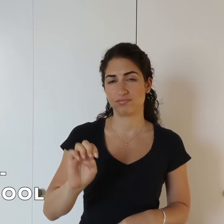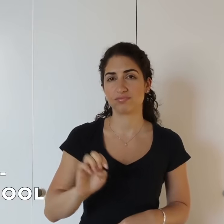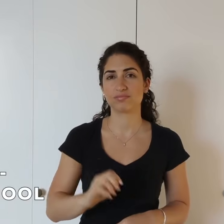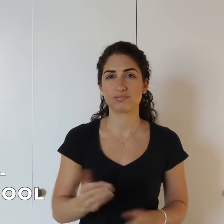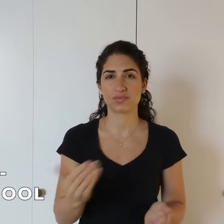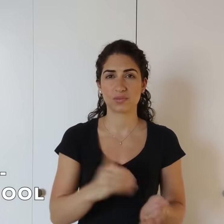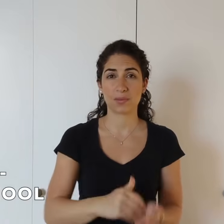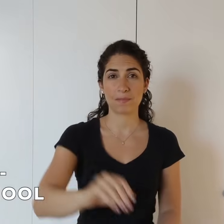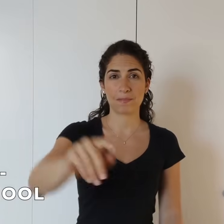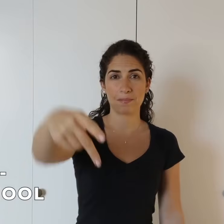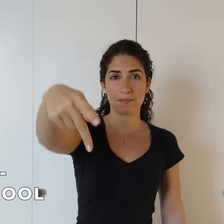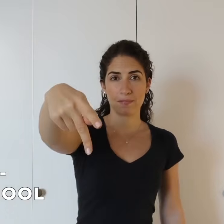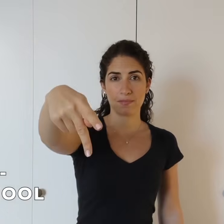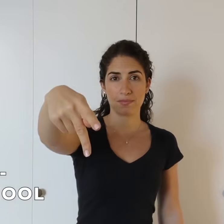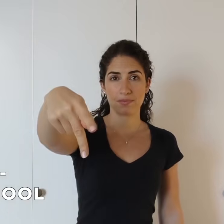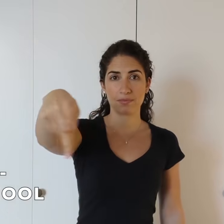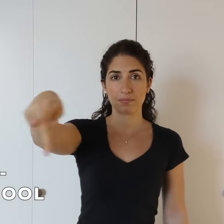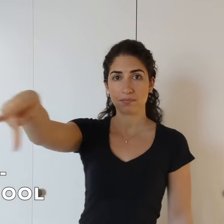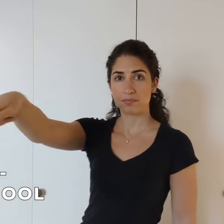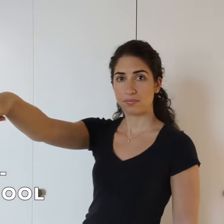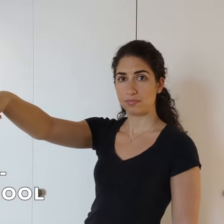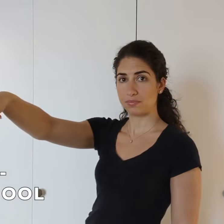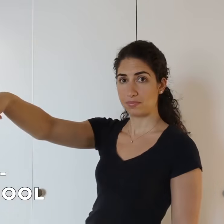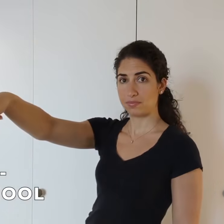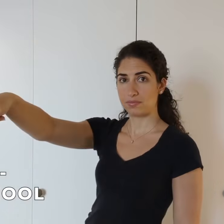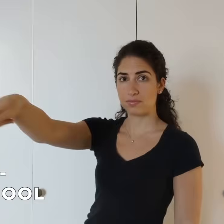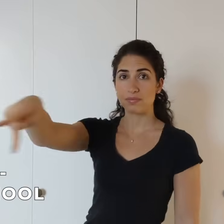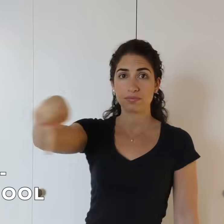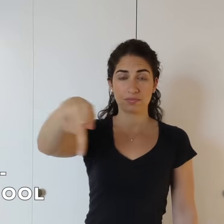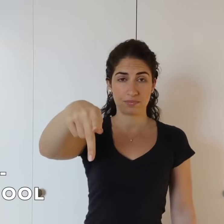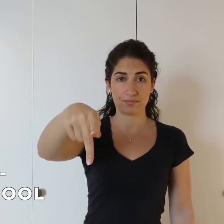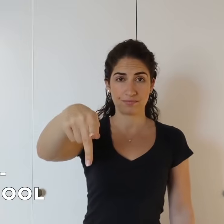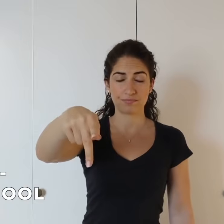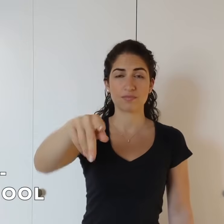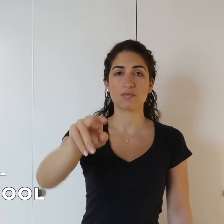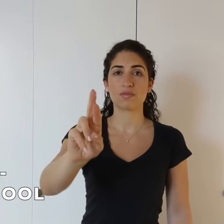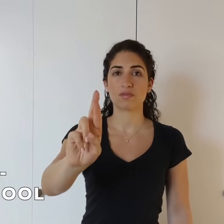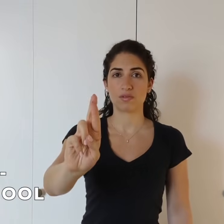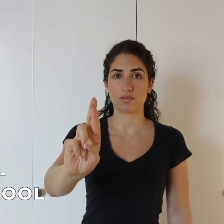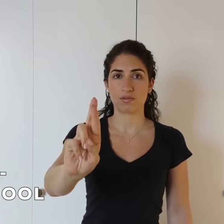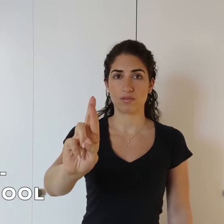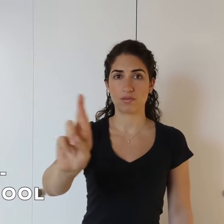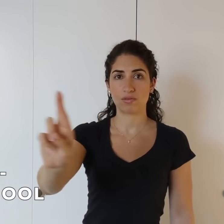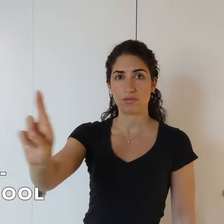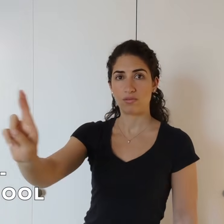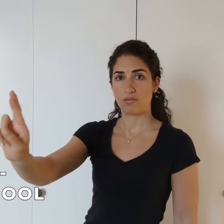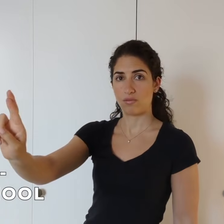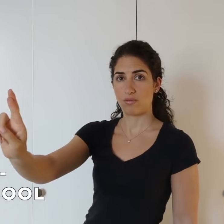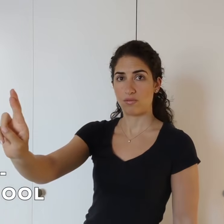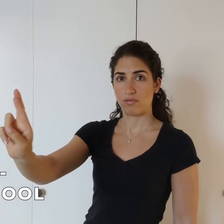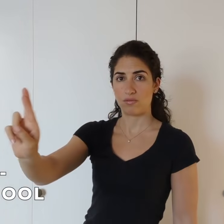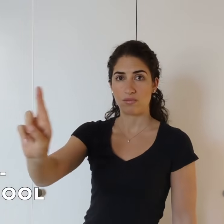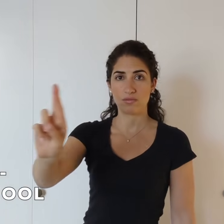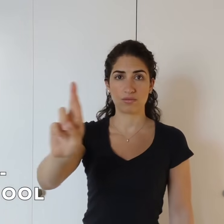P-R-E. Again, P, R,